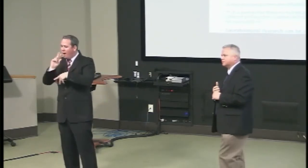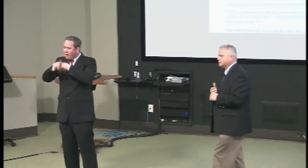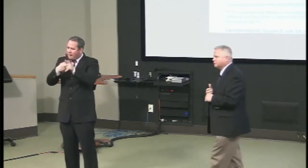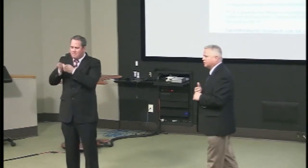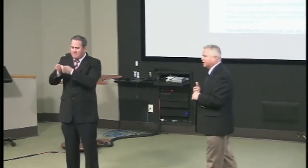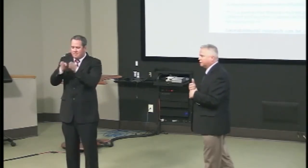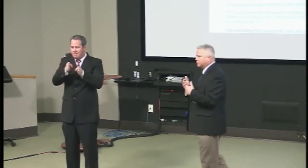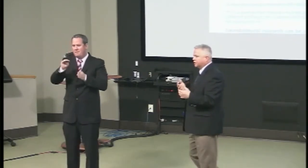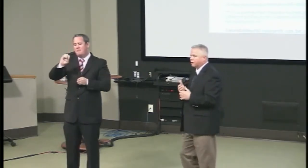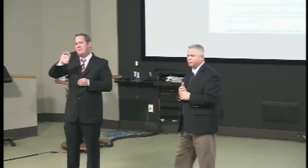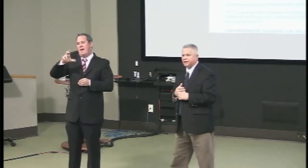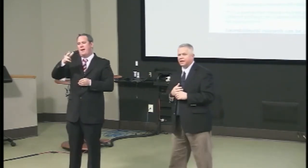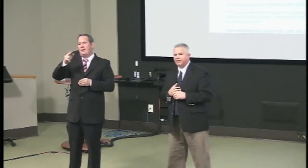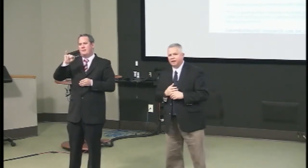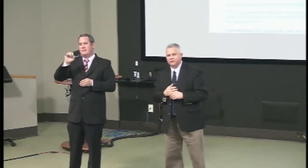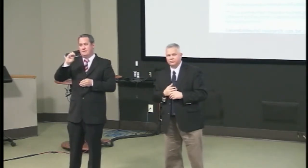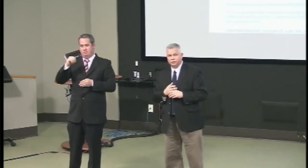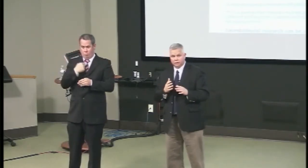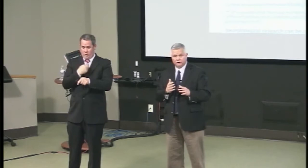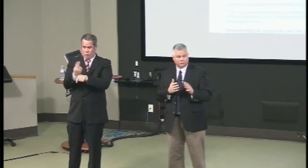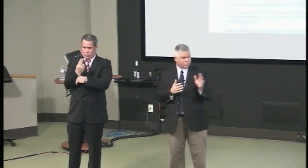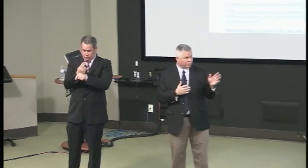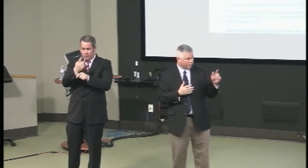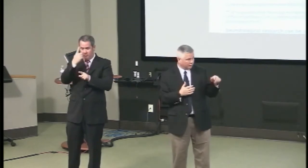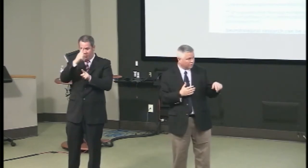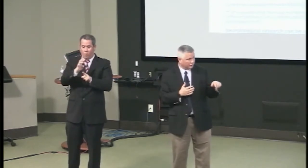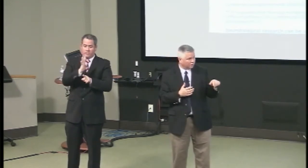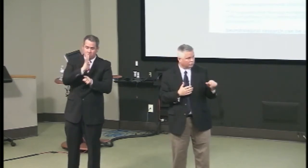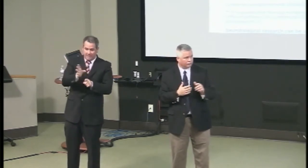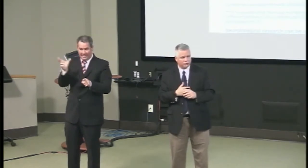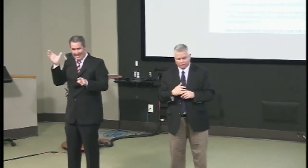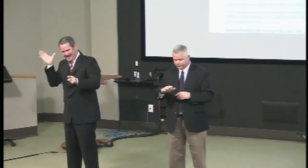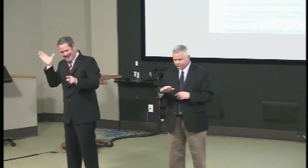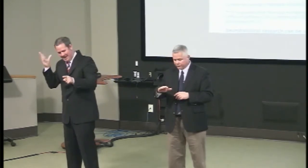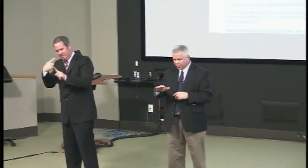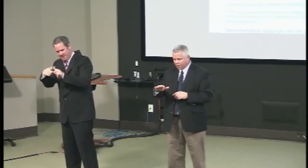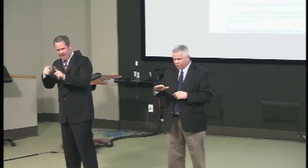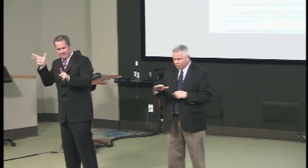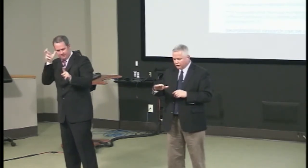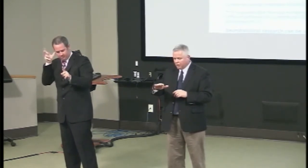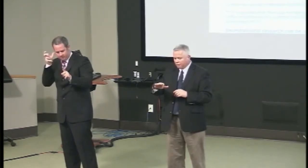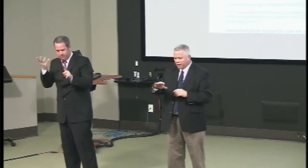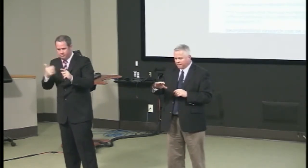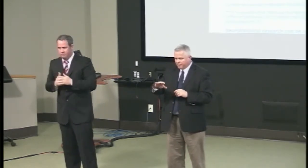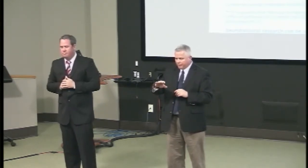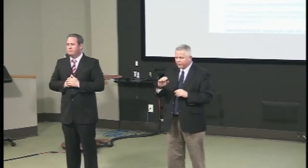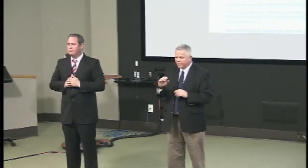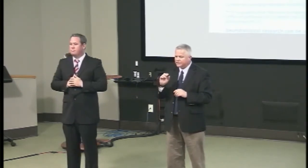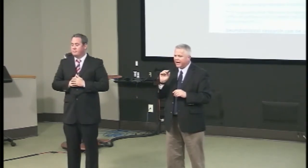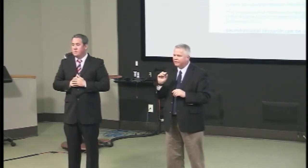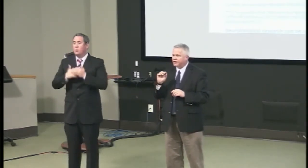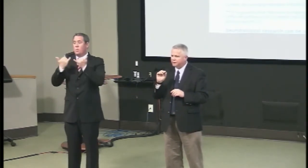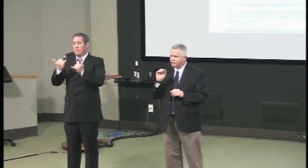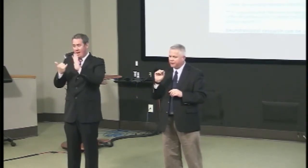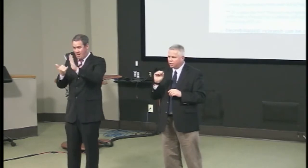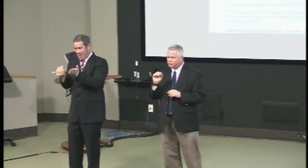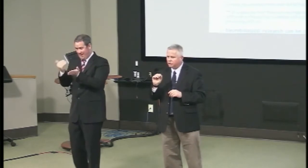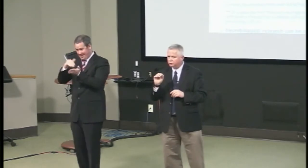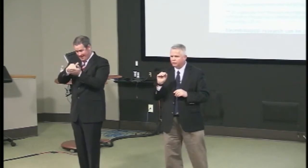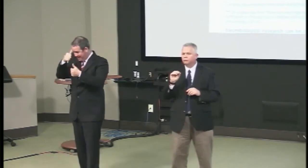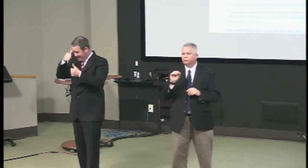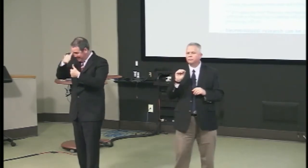populations, and so the appropriate caveats for what goes on research here. But there is evidence that